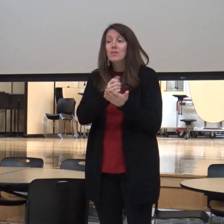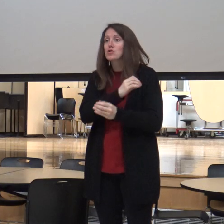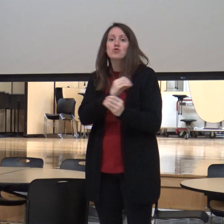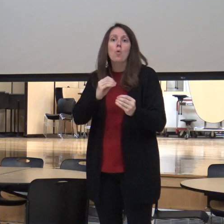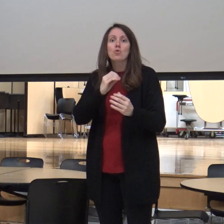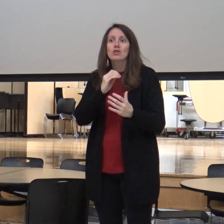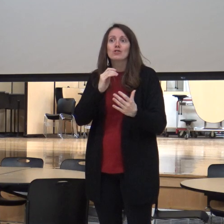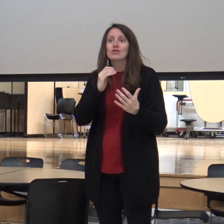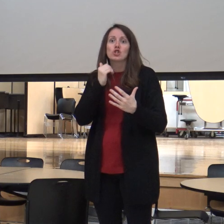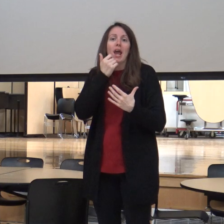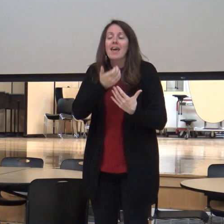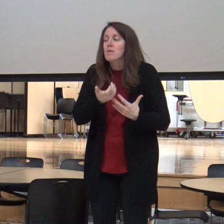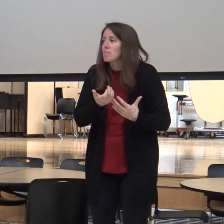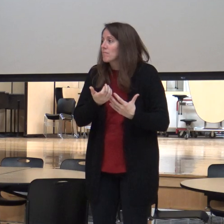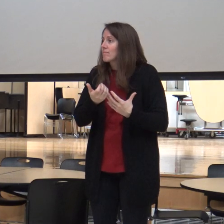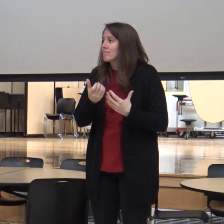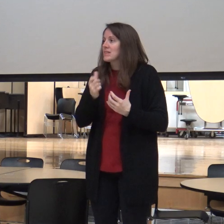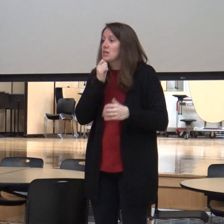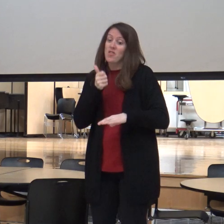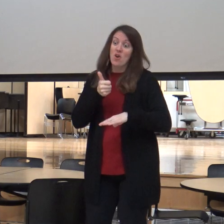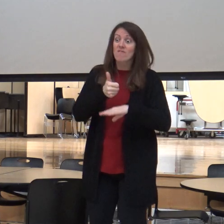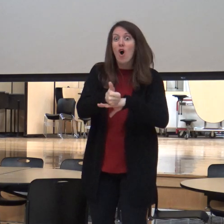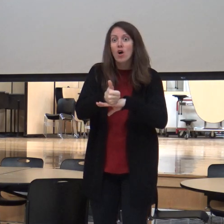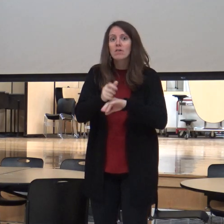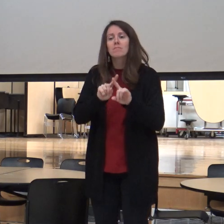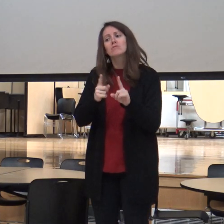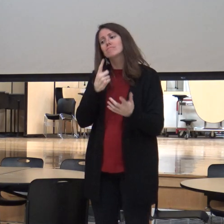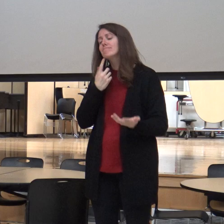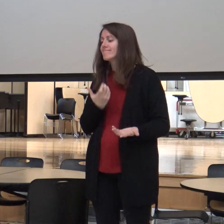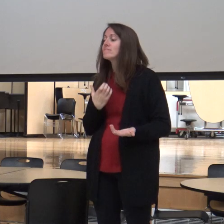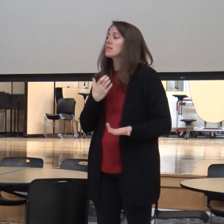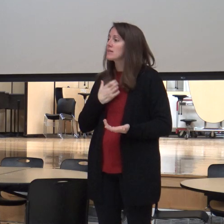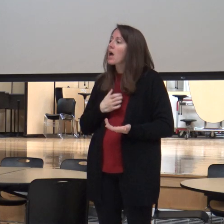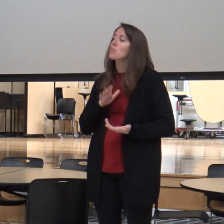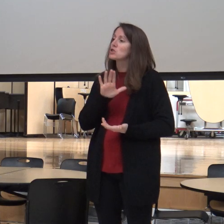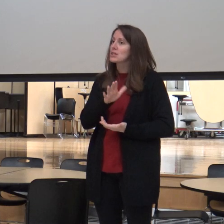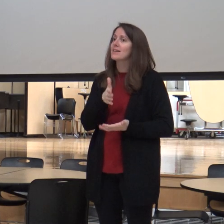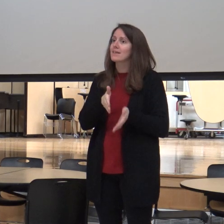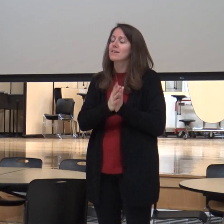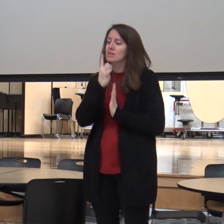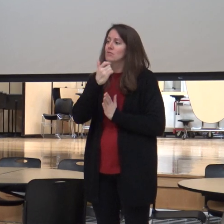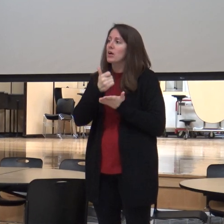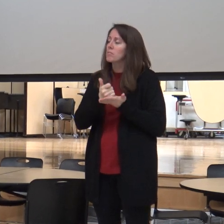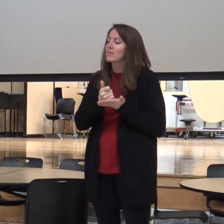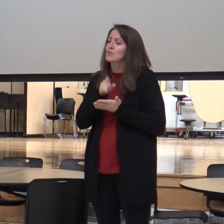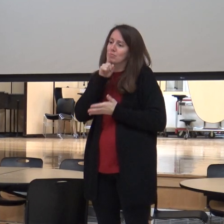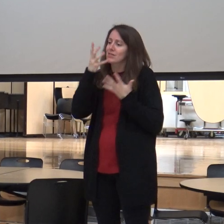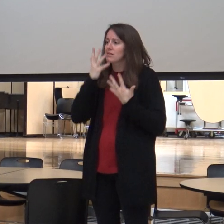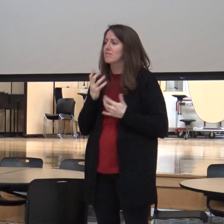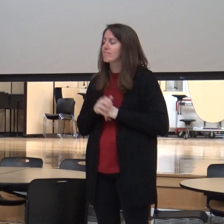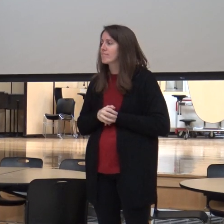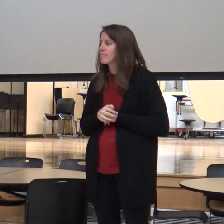We're not gonna fault anybody for it. We're just gonna say, I wish they had gotten help, and it's really sad.